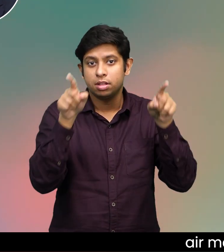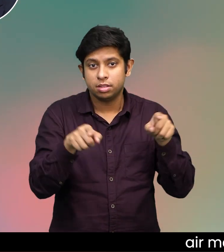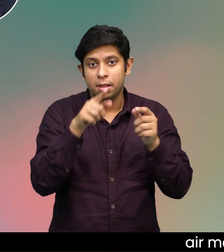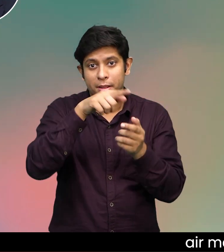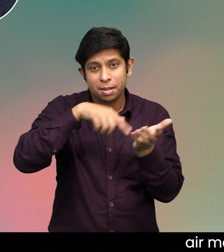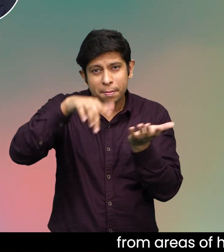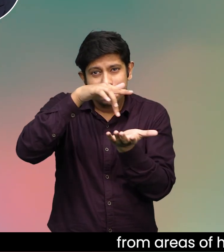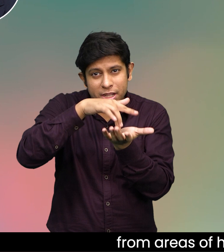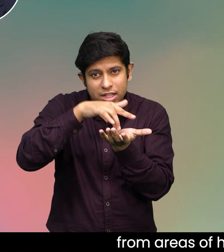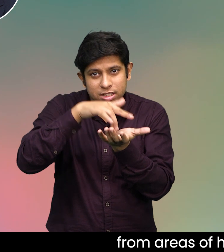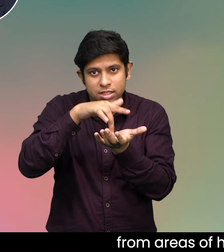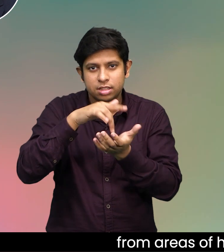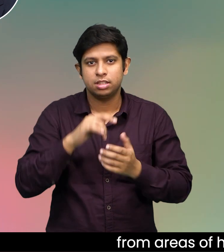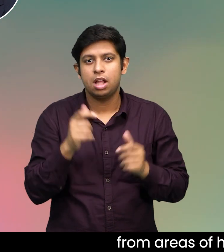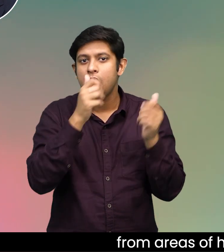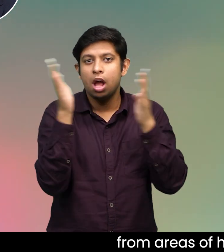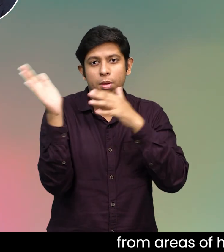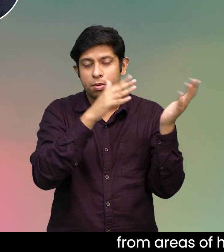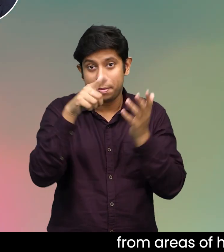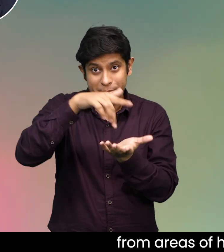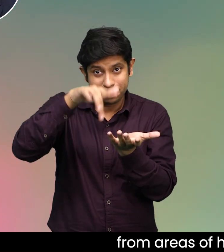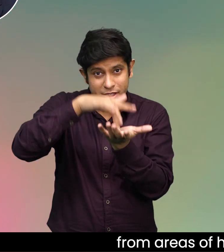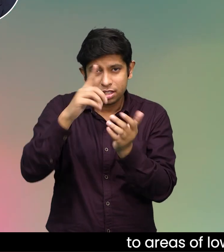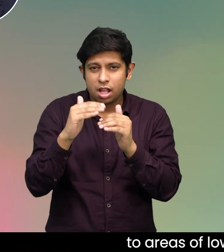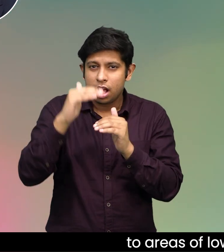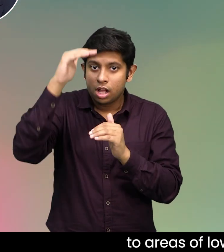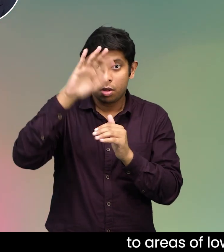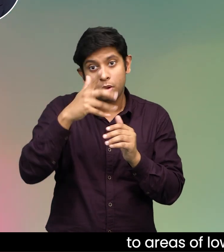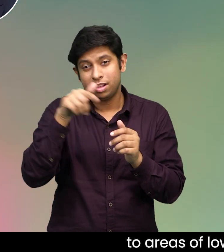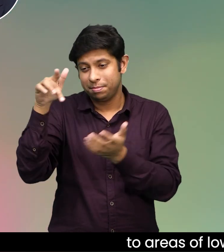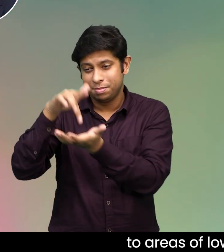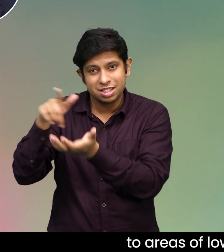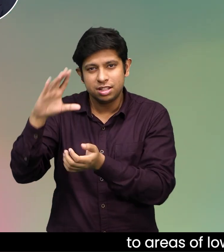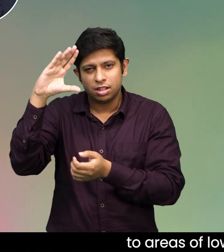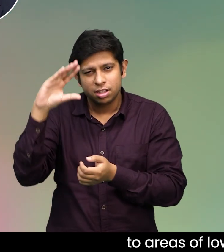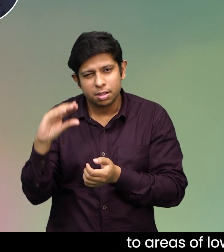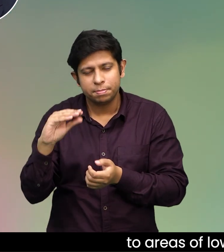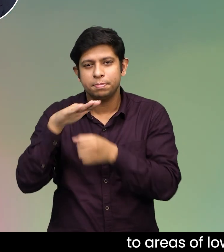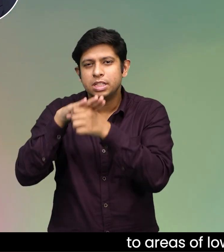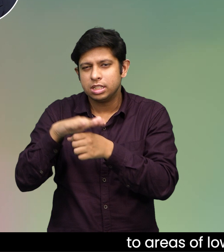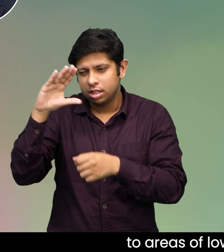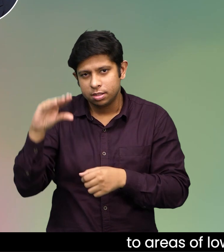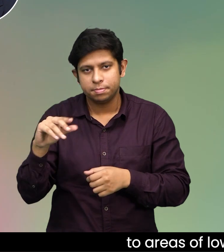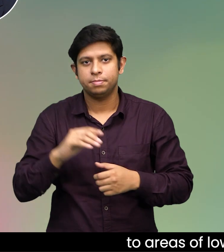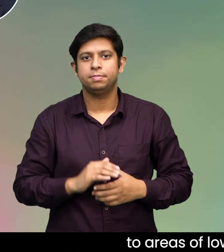Air moves from areas of higher pressure to areas of lower pressure.